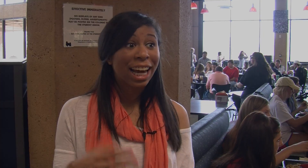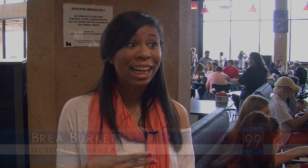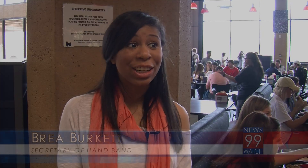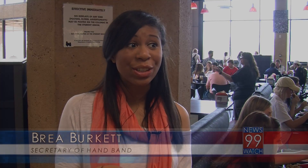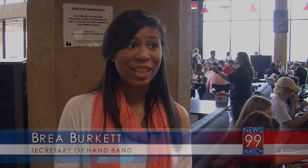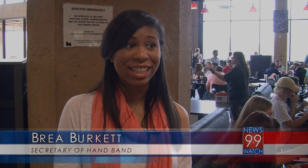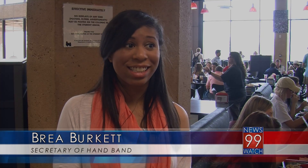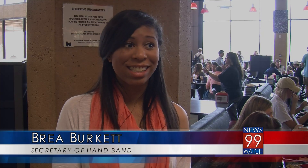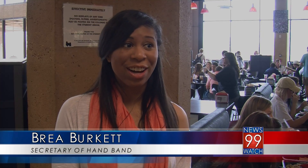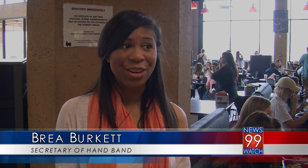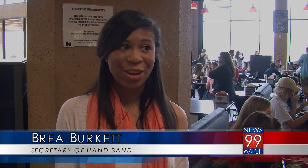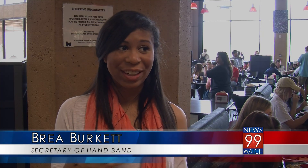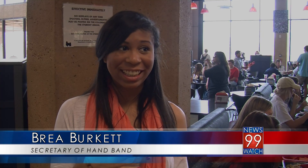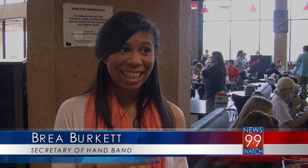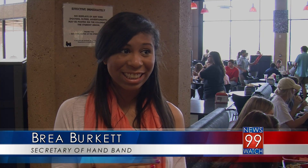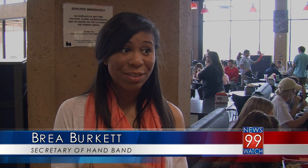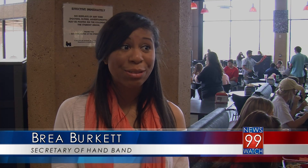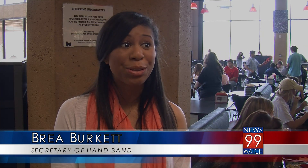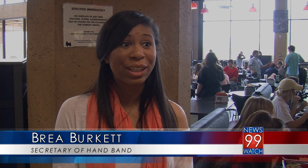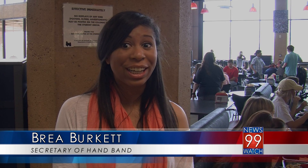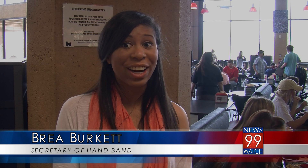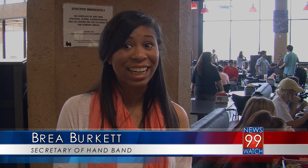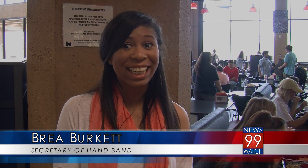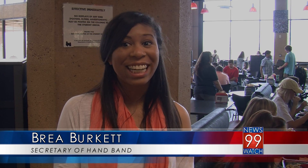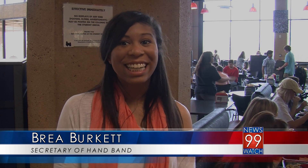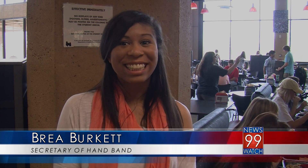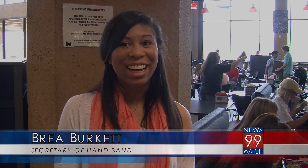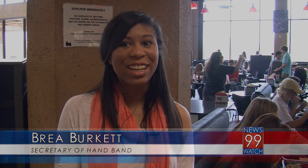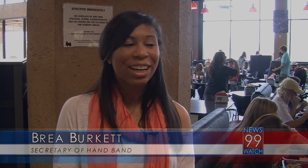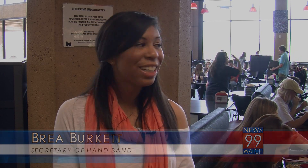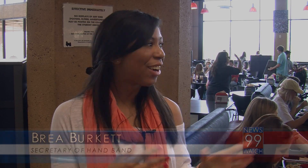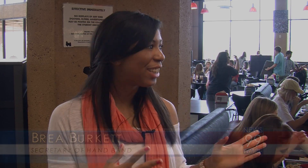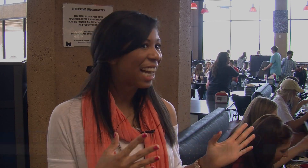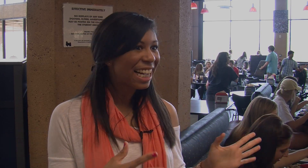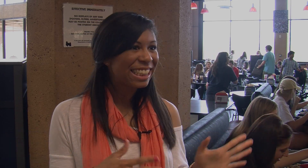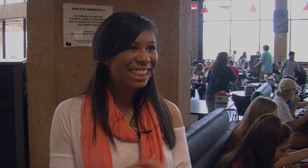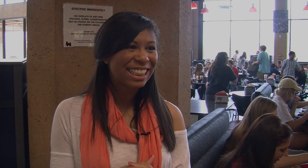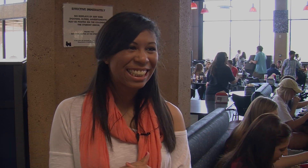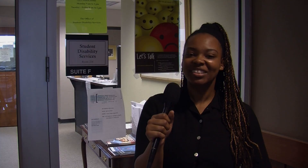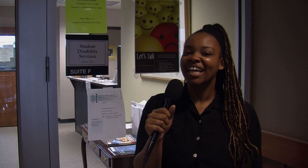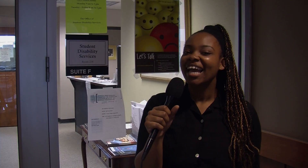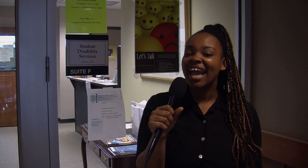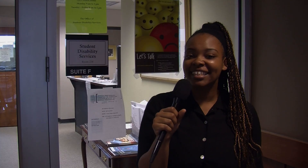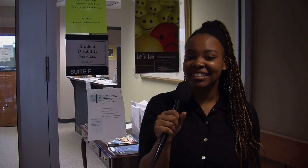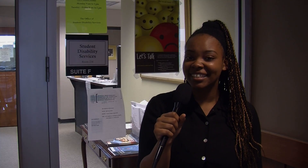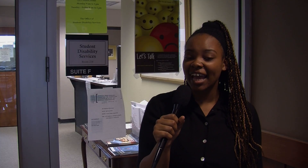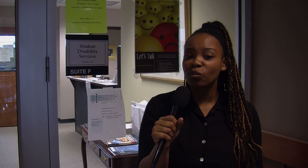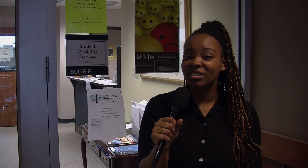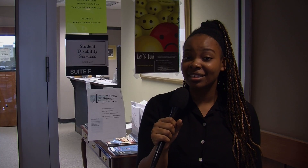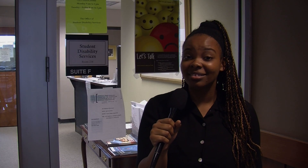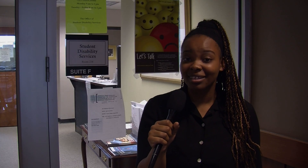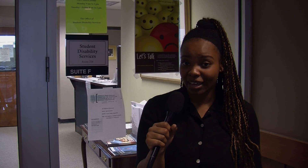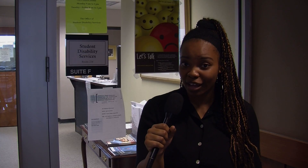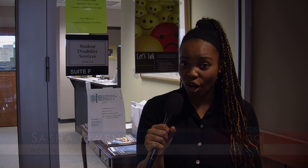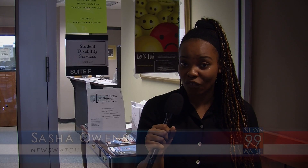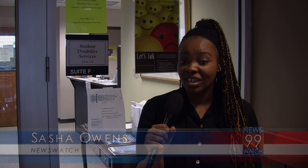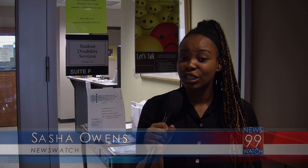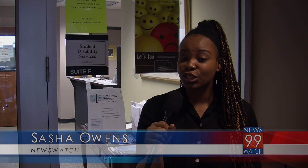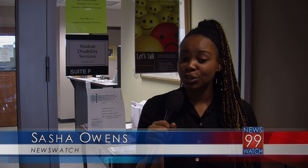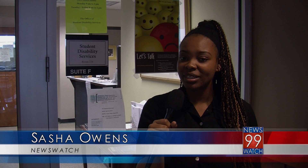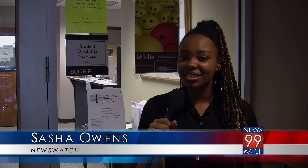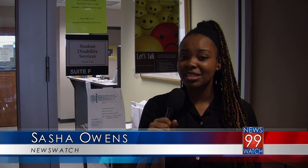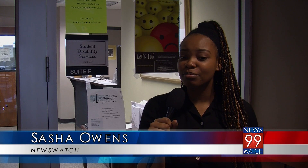It's our second year doing this. I don't know if y'all were here last year, but it was really great. So it turned out really nice. And today was just the